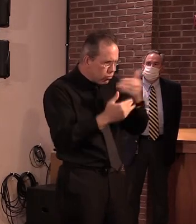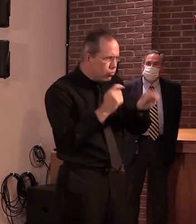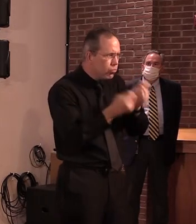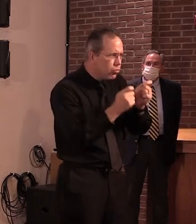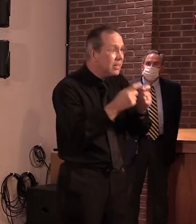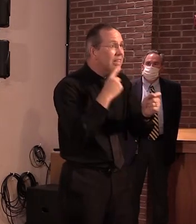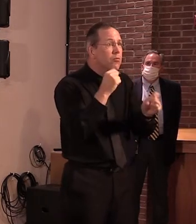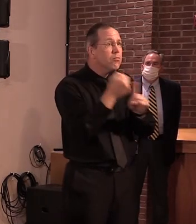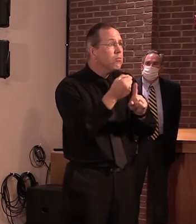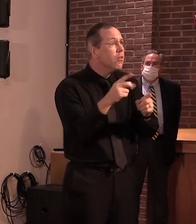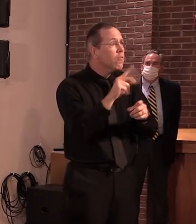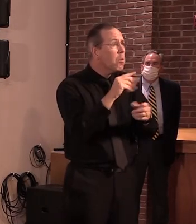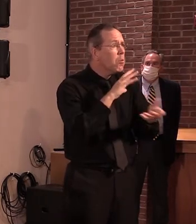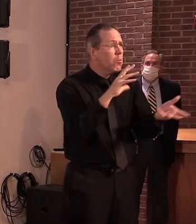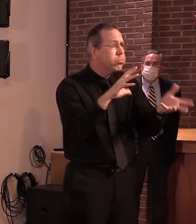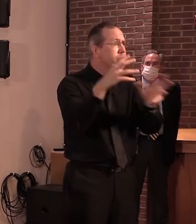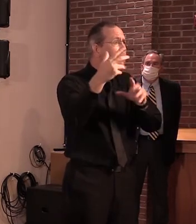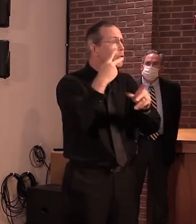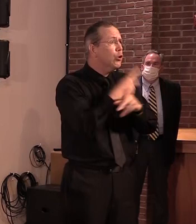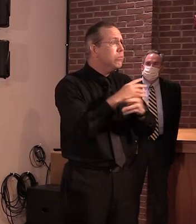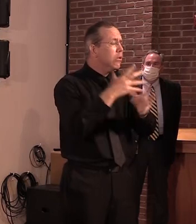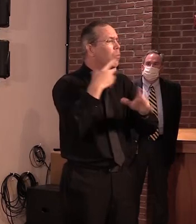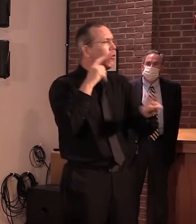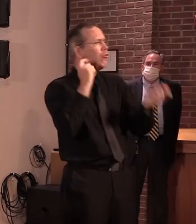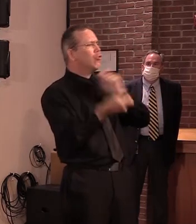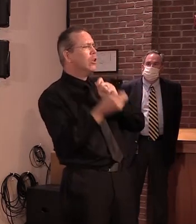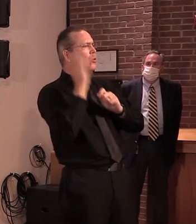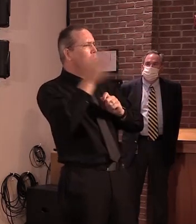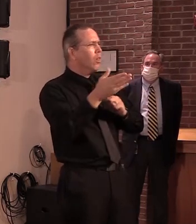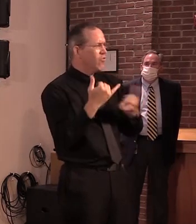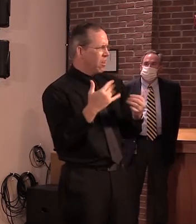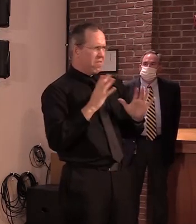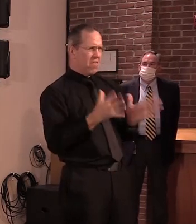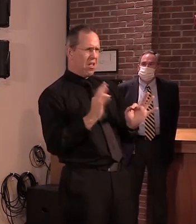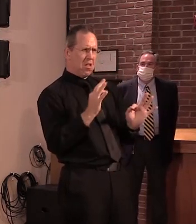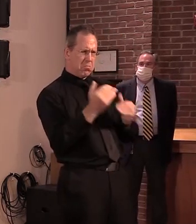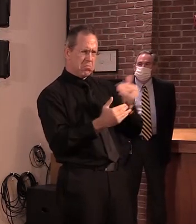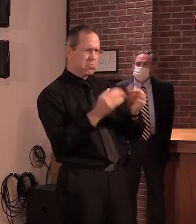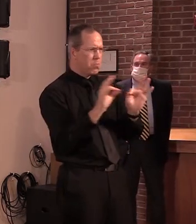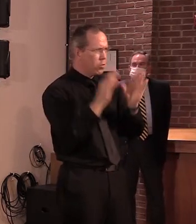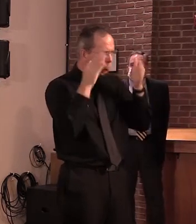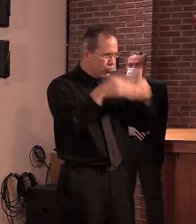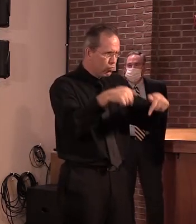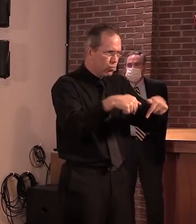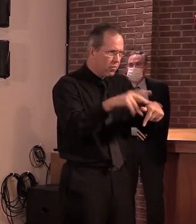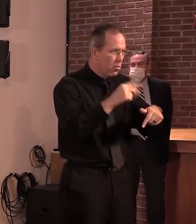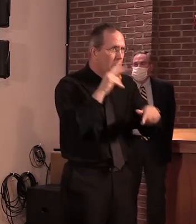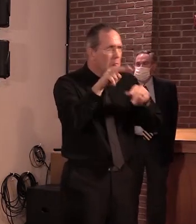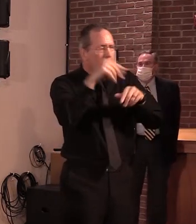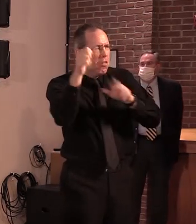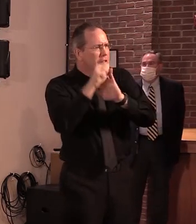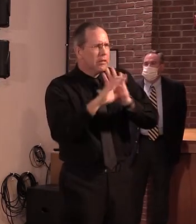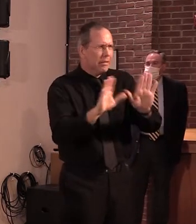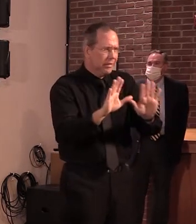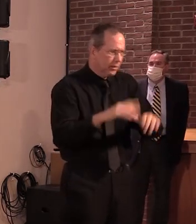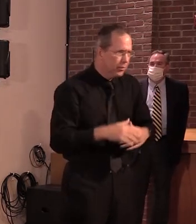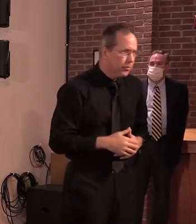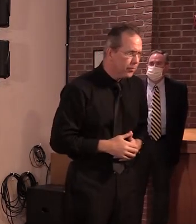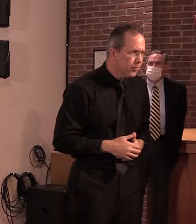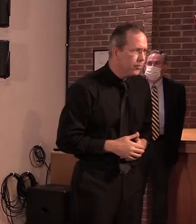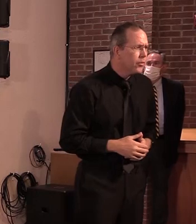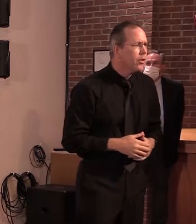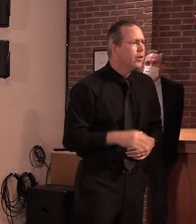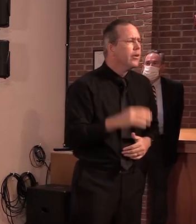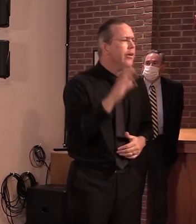On a personal level, I want to remind folks I don't work for the state. I'm a pediatrician. I'm a parent of two young children who